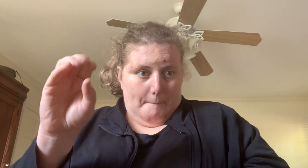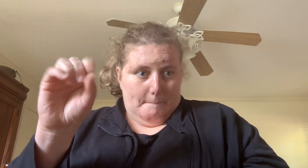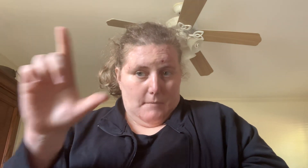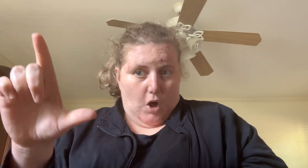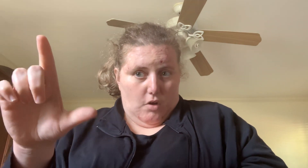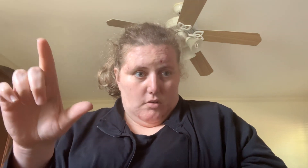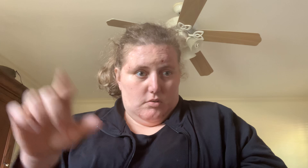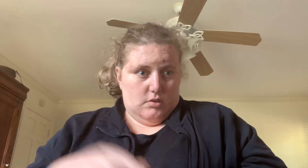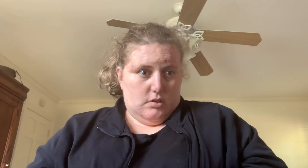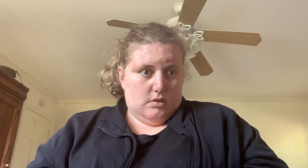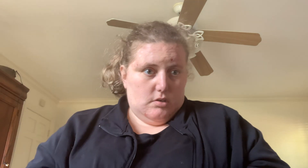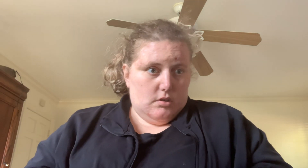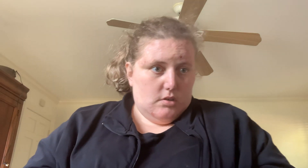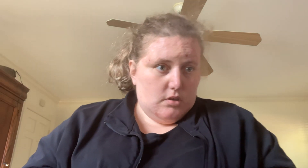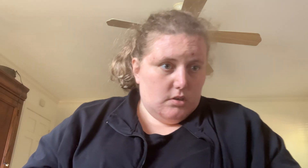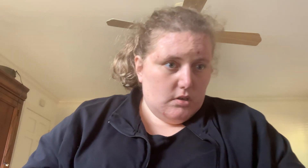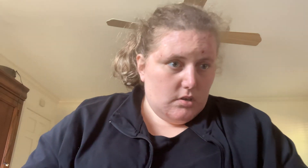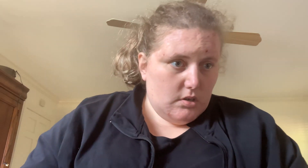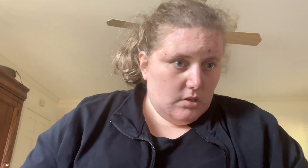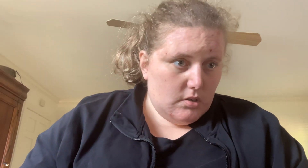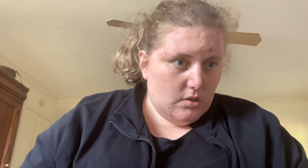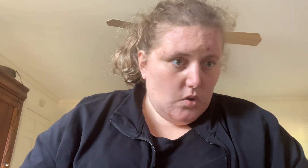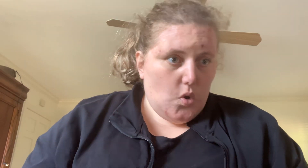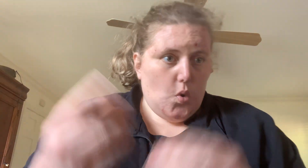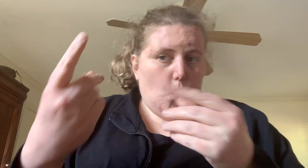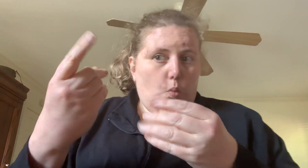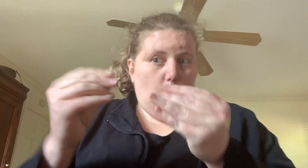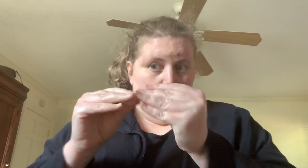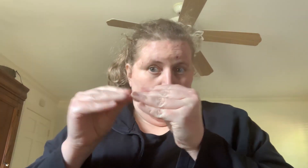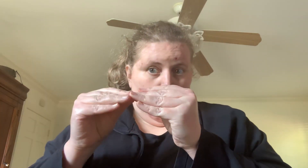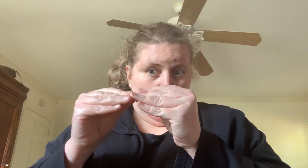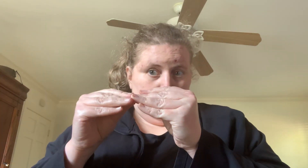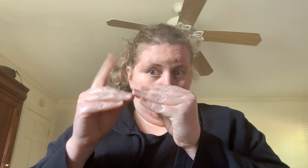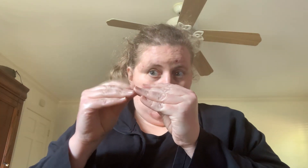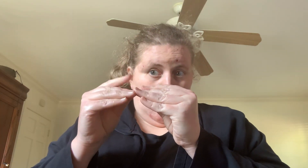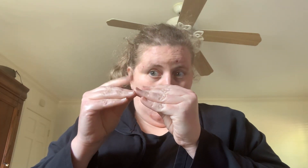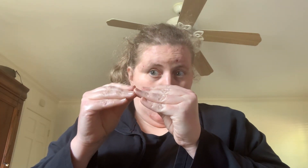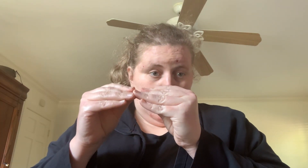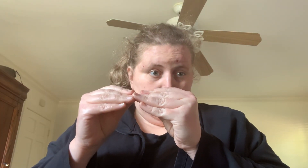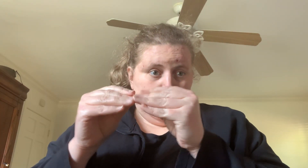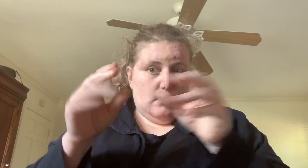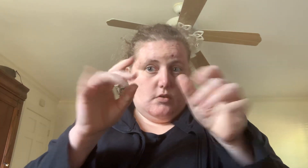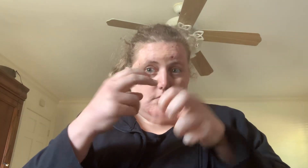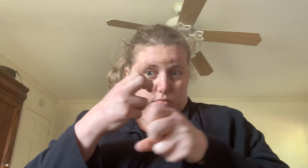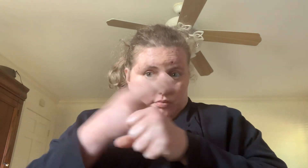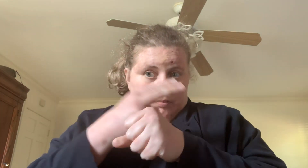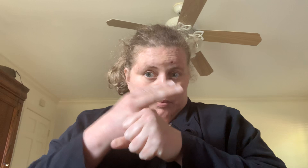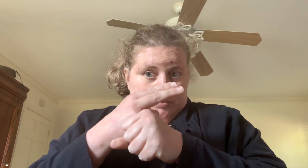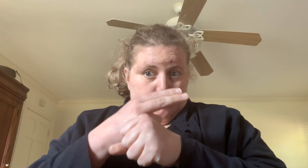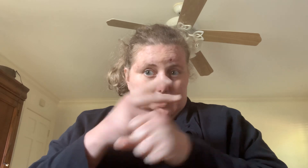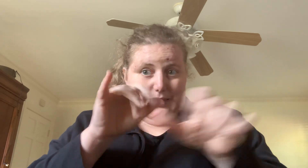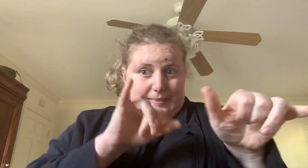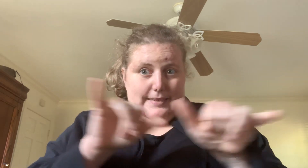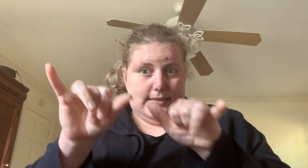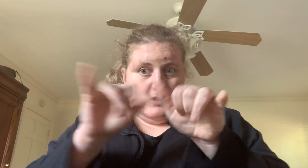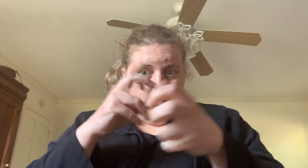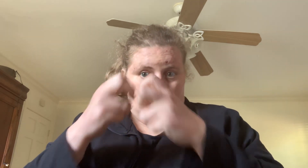Now I'm going to do one more using the same reaction. So